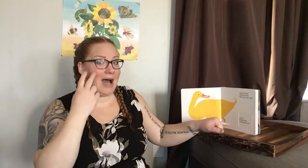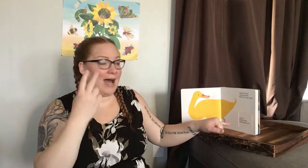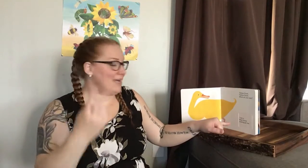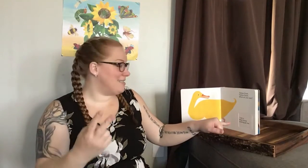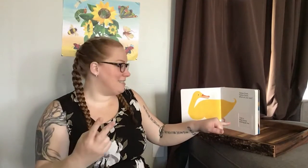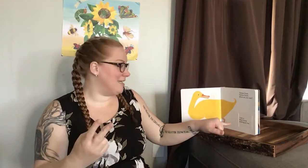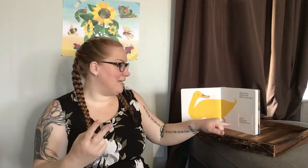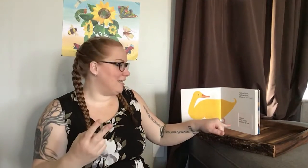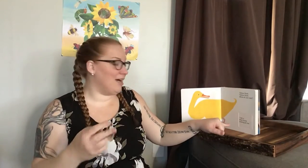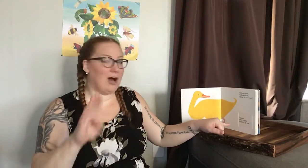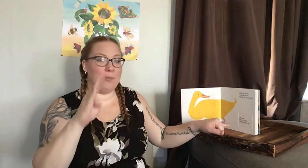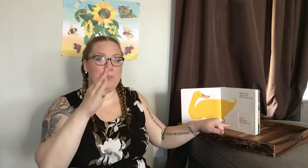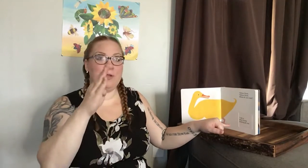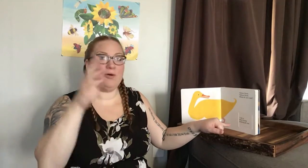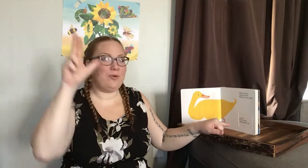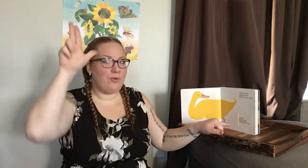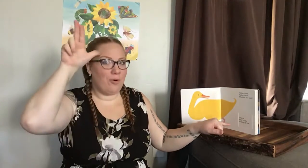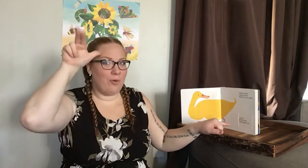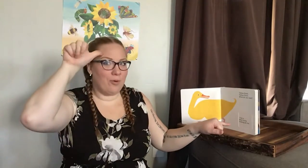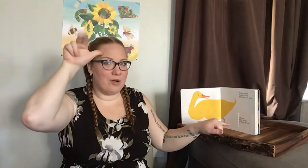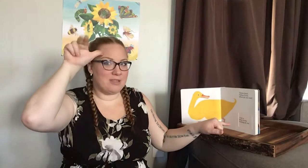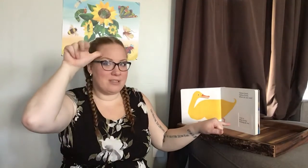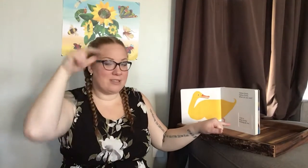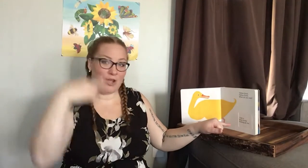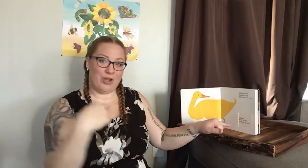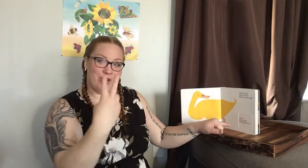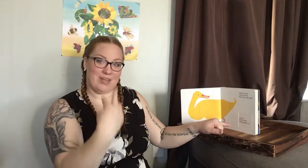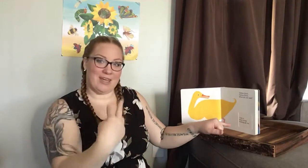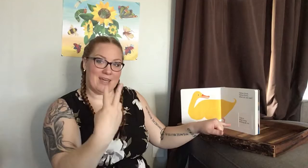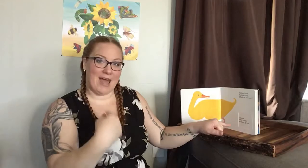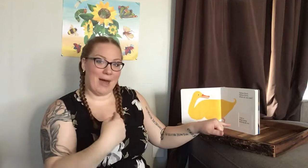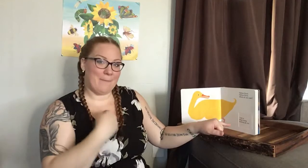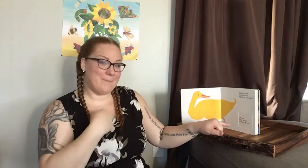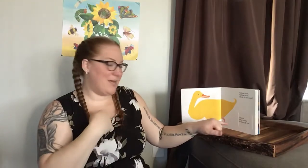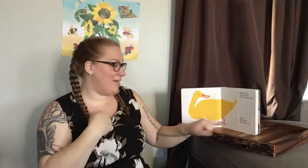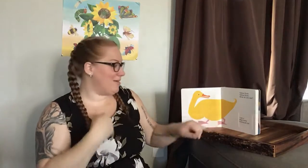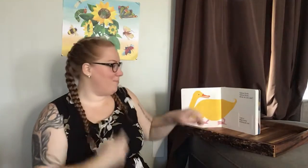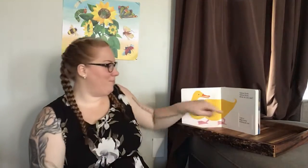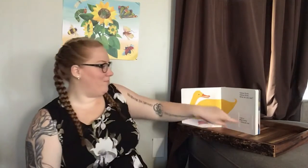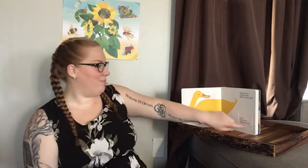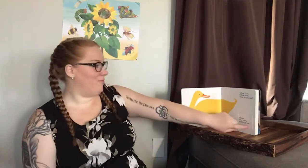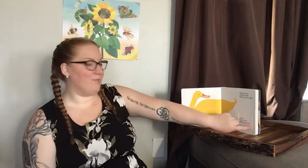I see a blue horse looking at me. Ready?